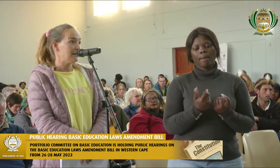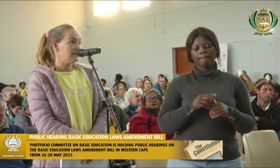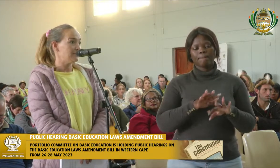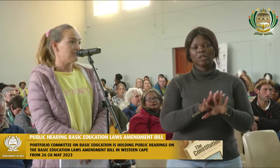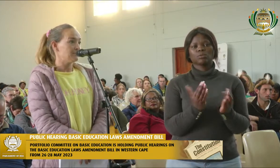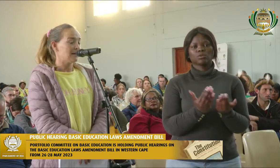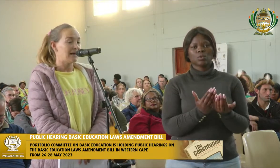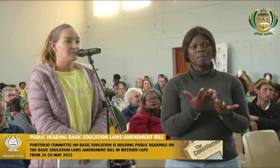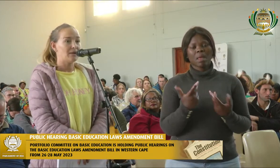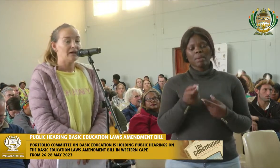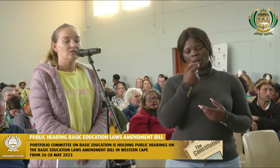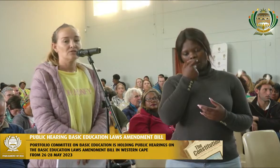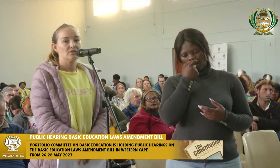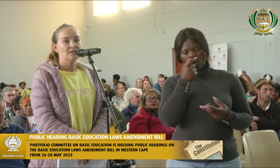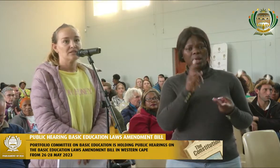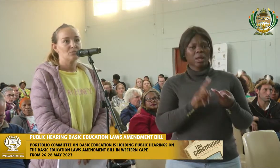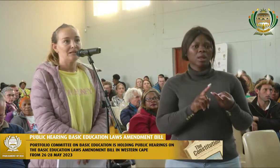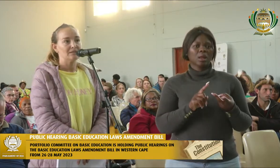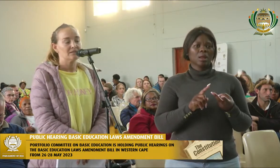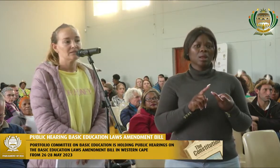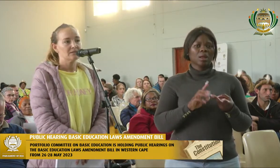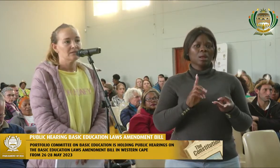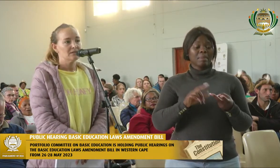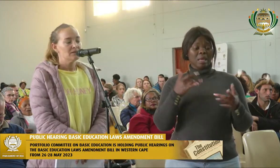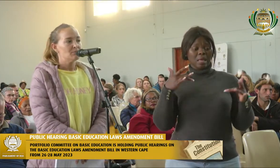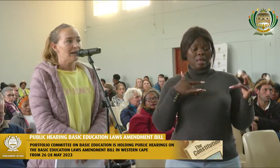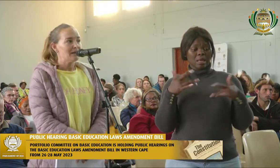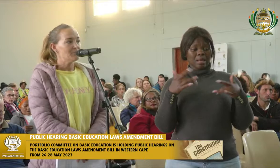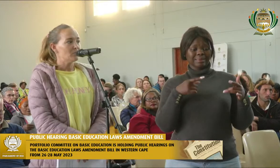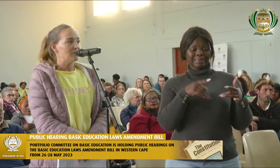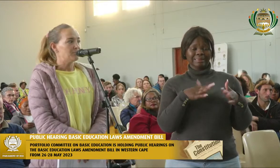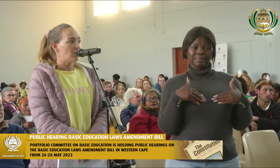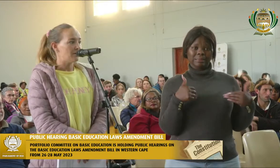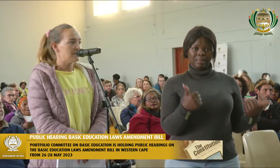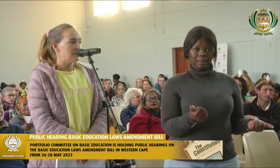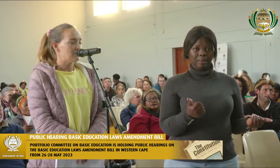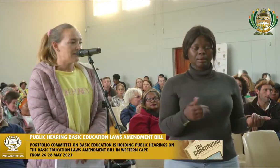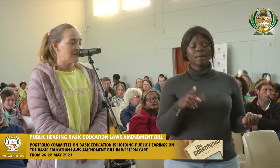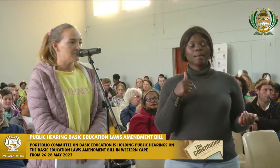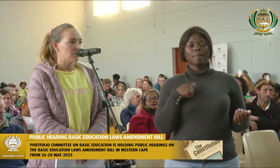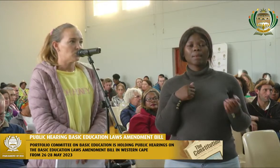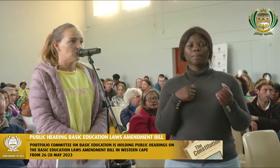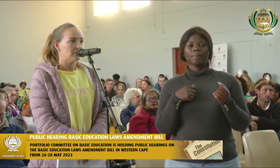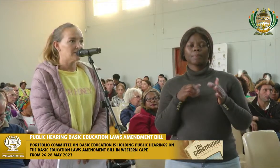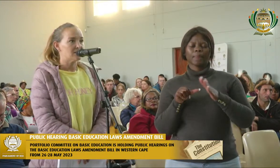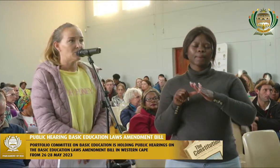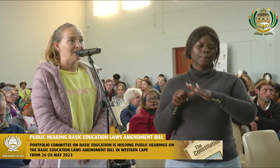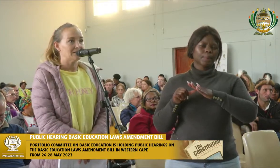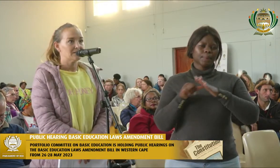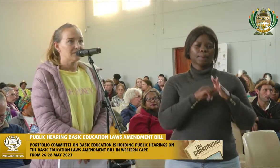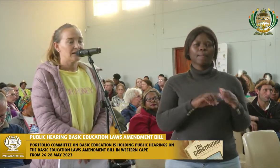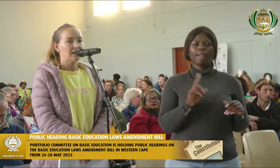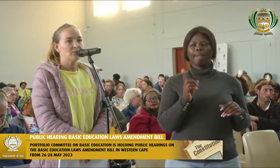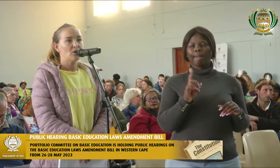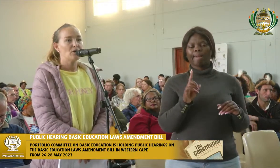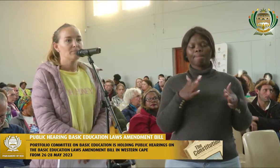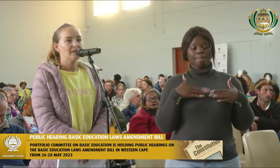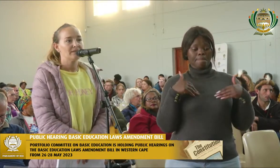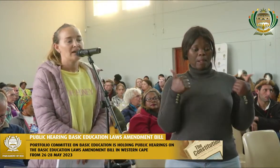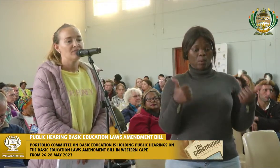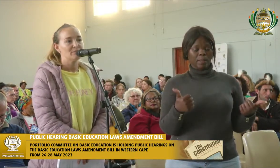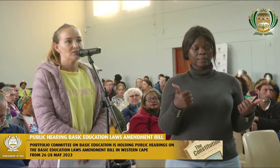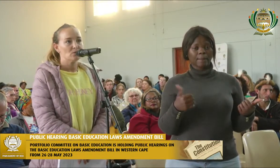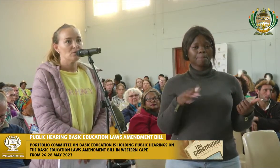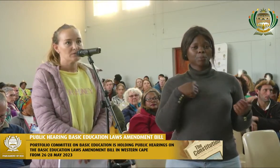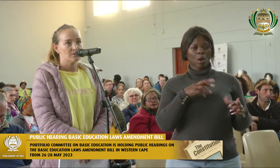getting bullied, and my concern is their wellness. My number one priority when it comes to children is their wellness, and I would hope